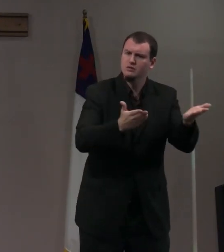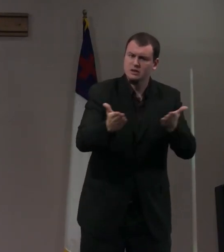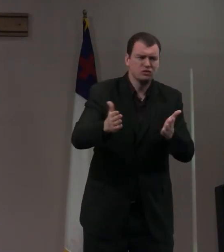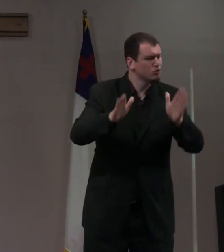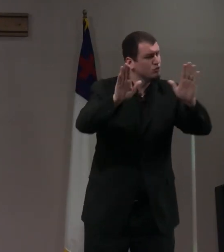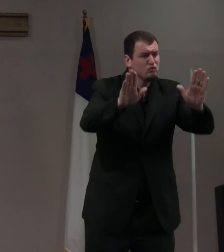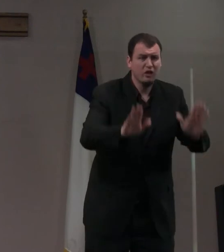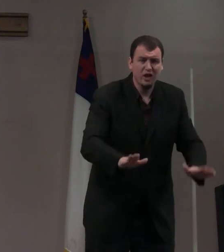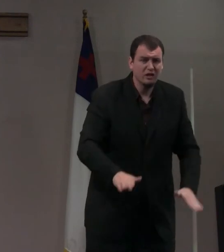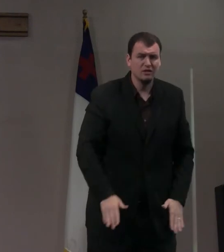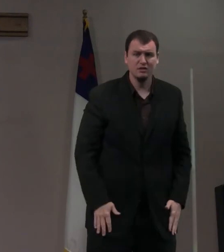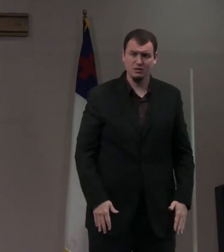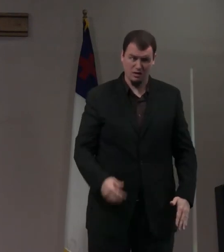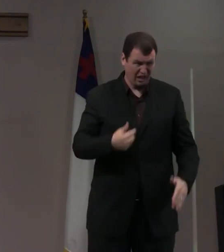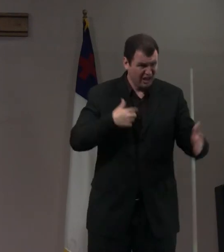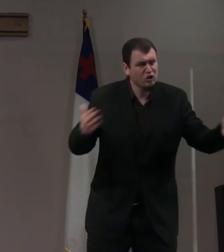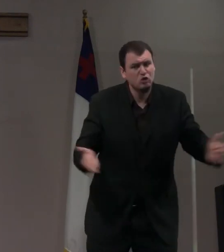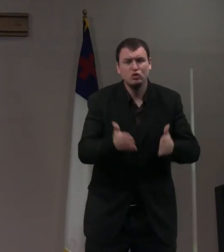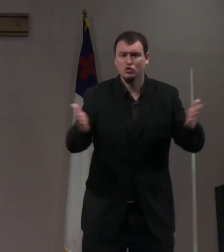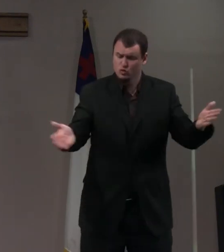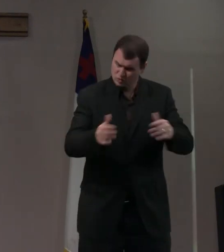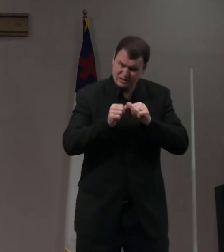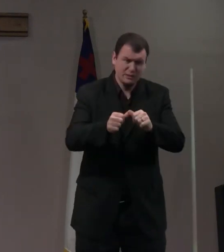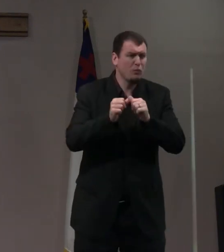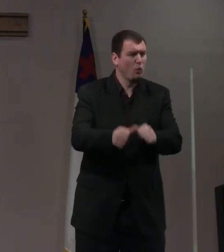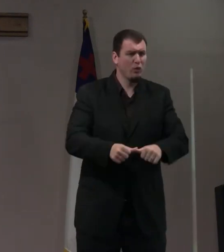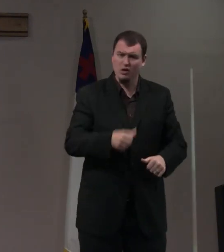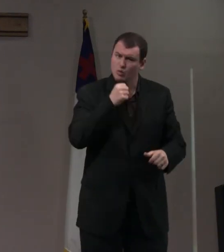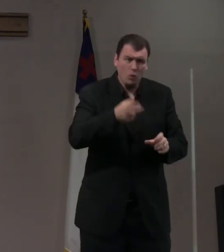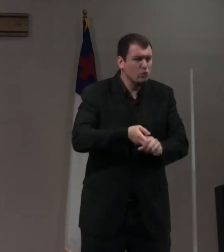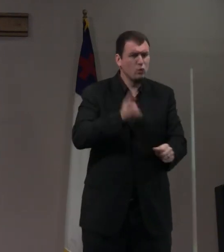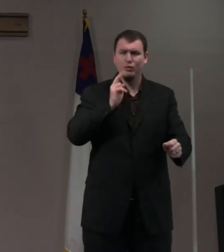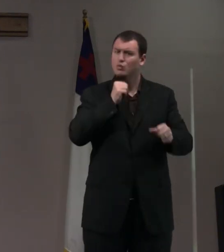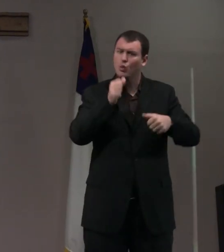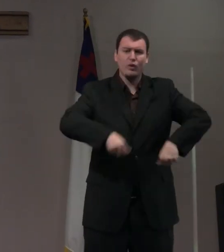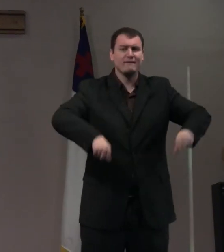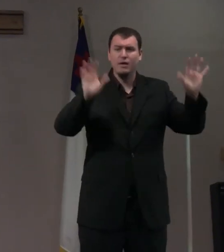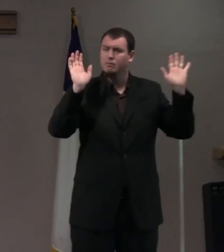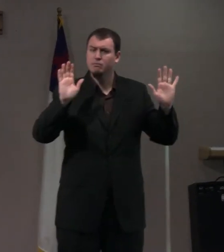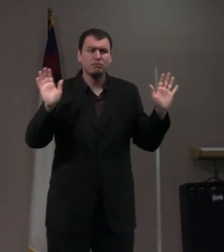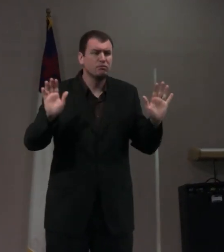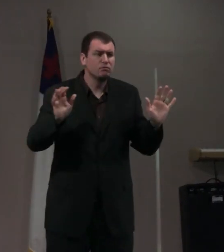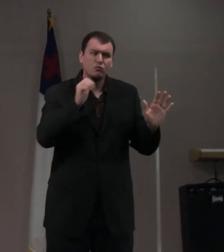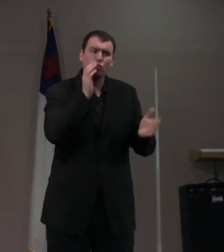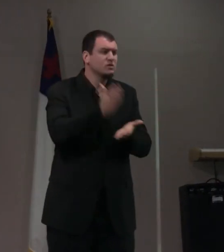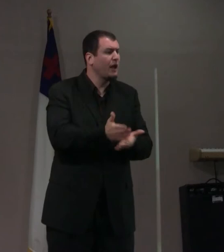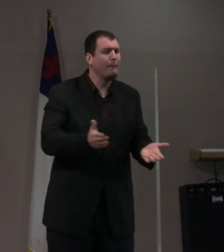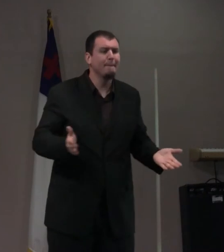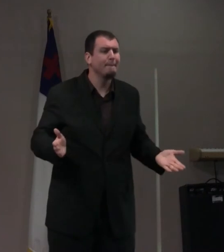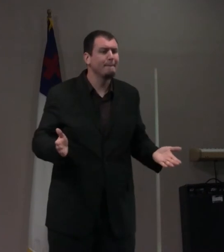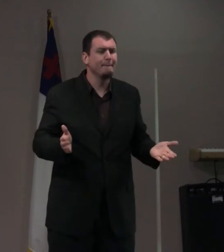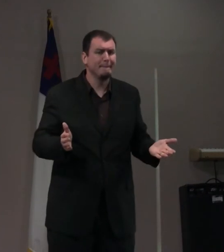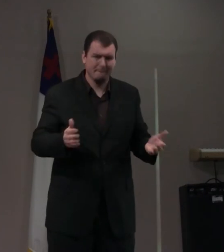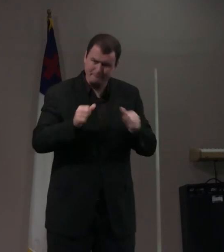I encourage that. I applaud that. That's wonderful. Keep doing it. Don't give up. Don't quit.